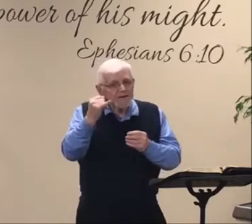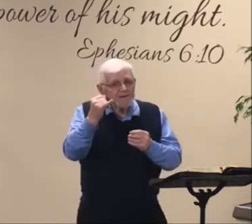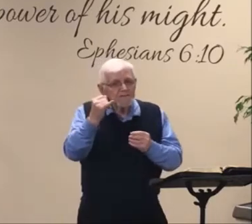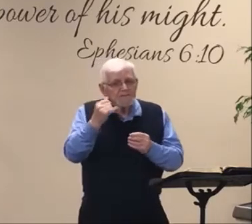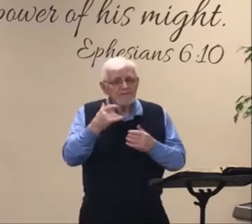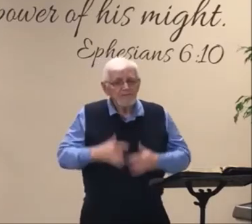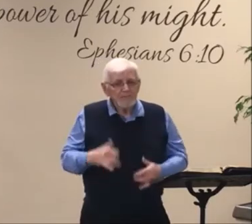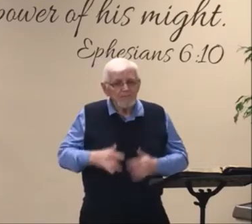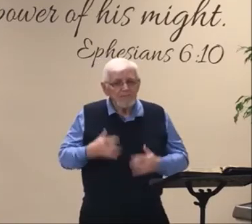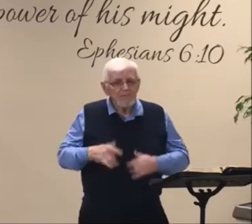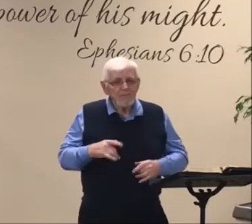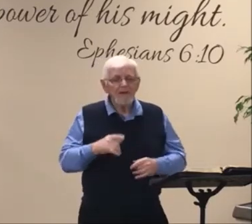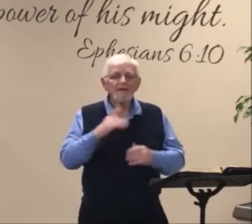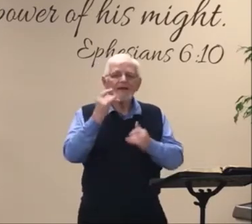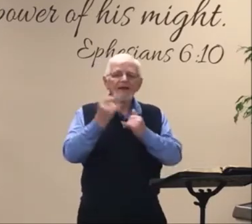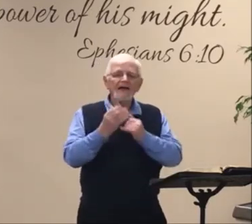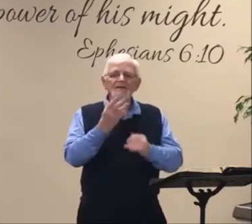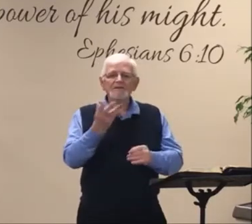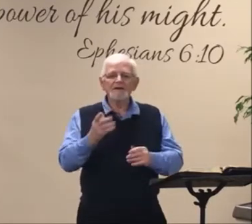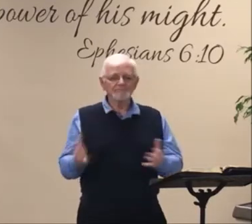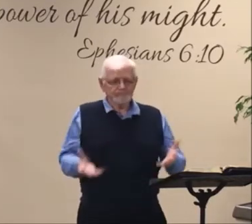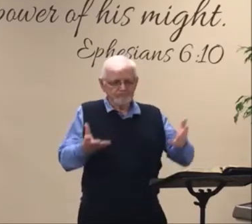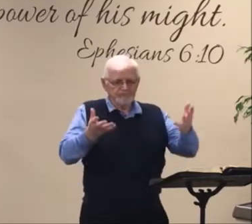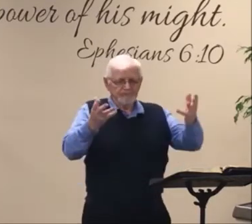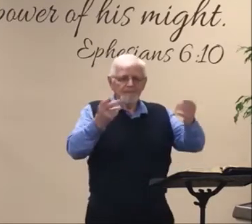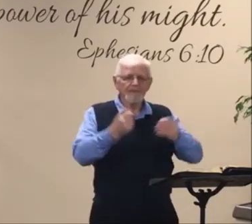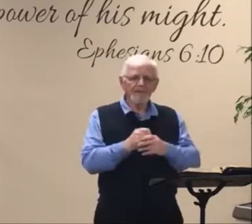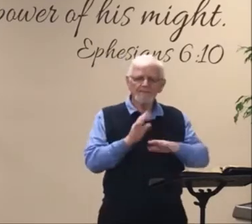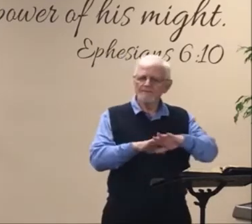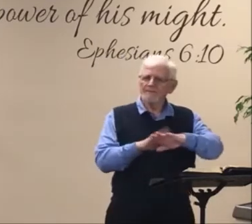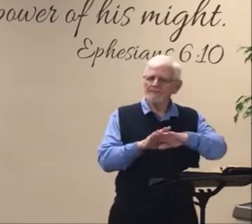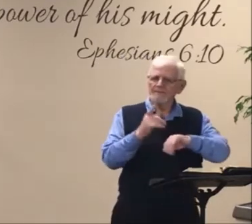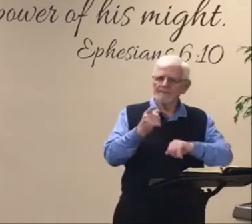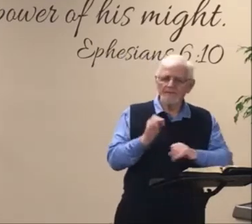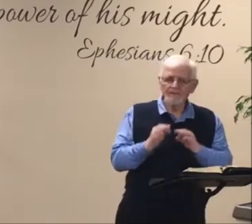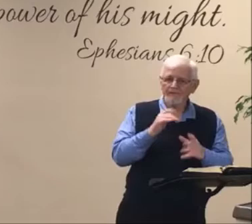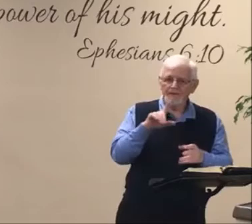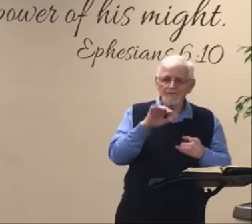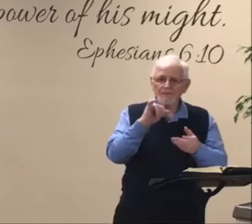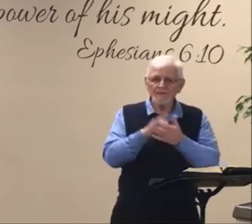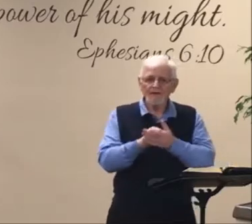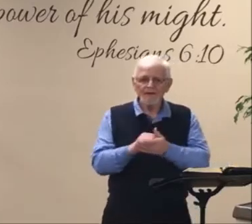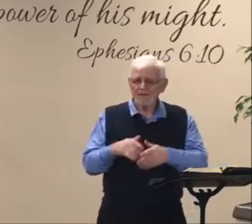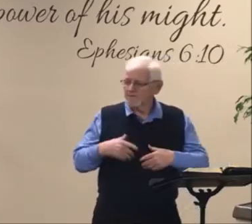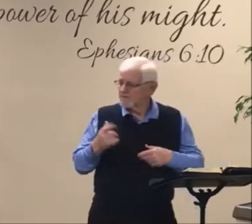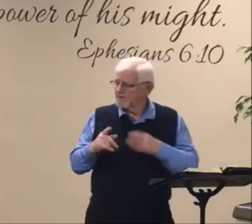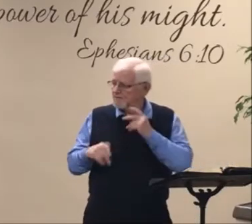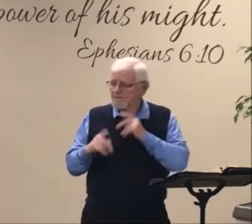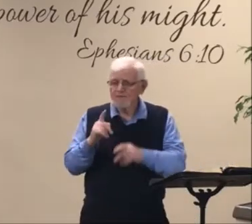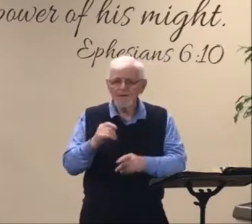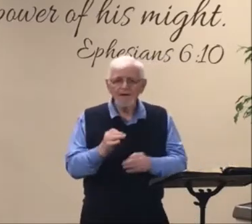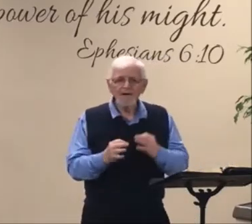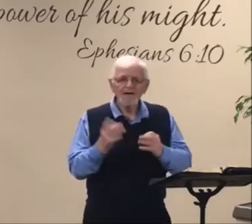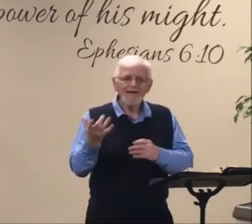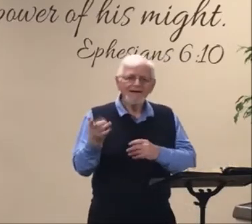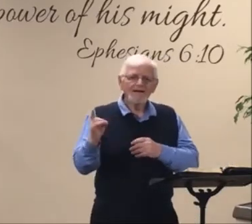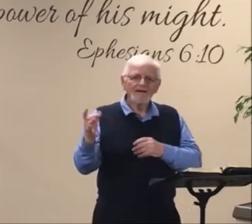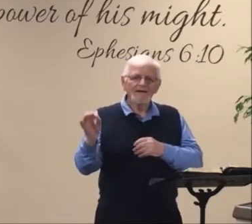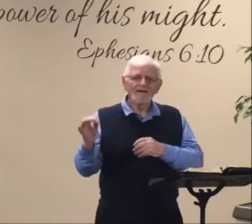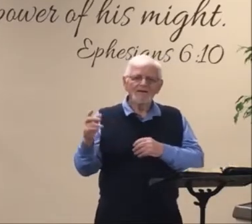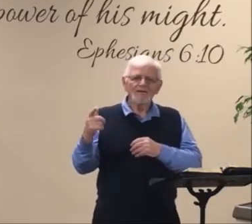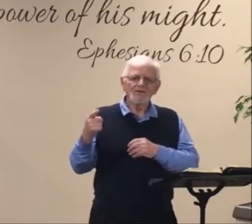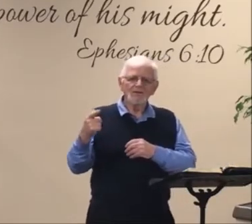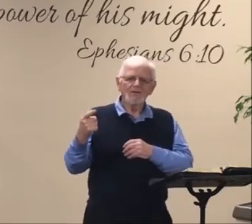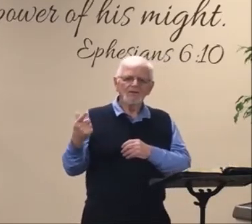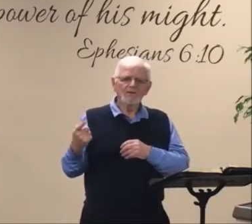All right? So this is just a warning. And if you haven't done this, especially you young people, maybe if you're 18, 19, 20,